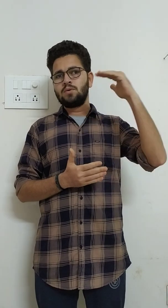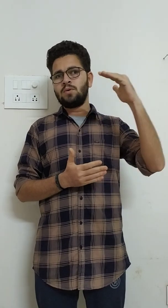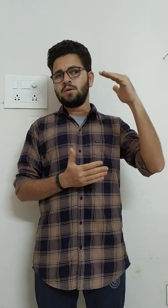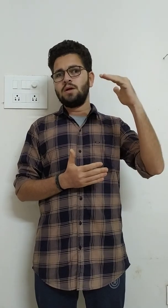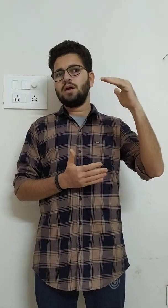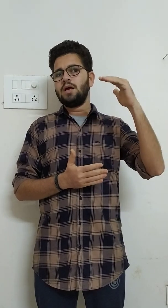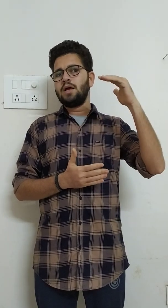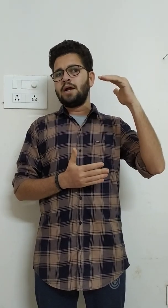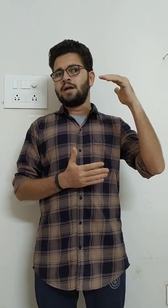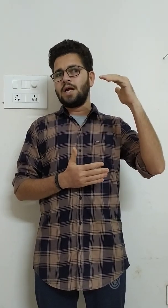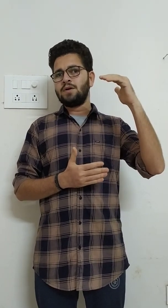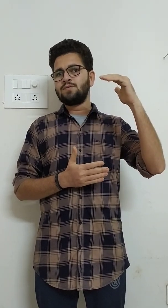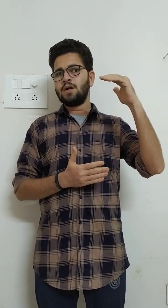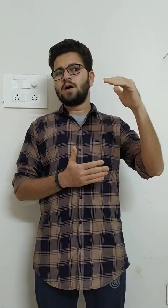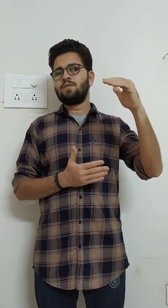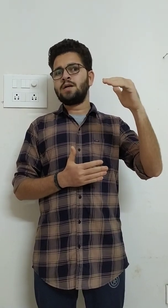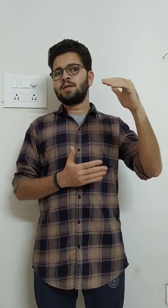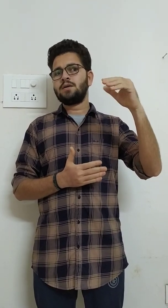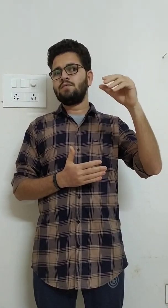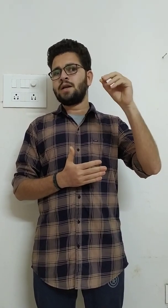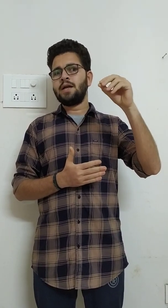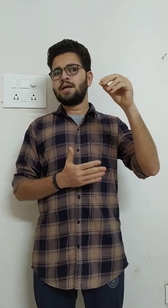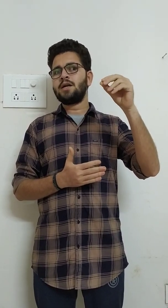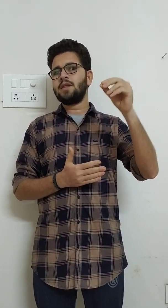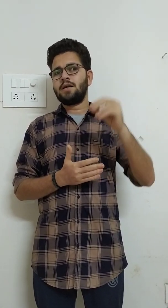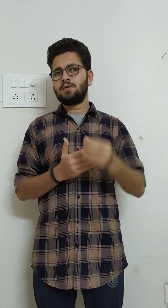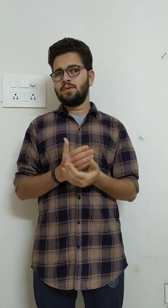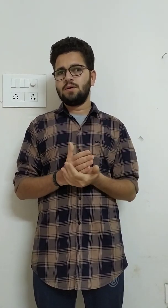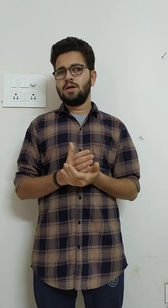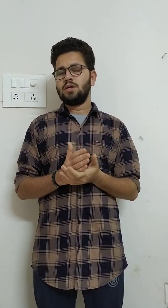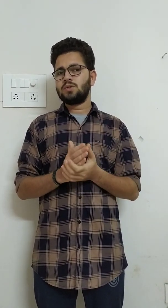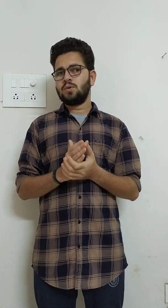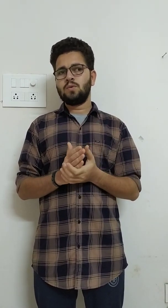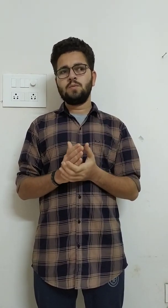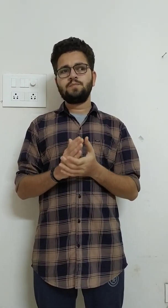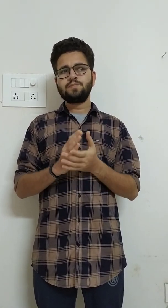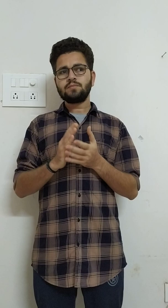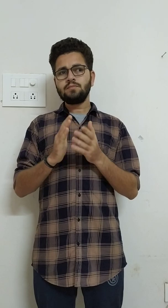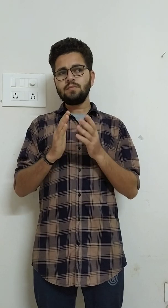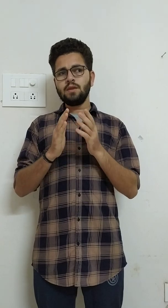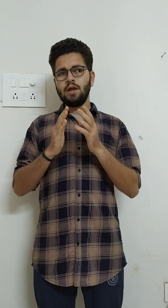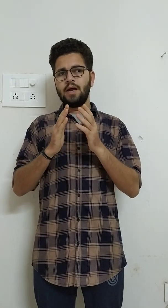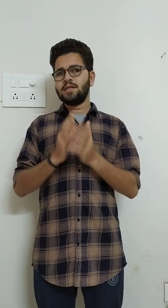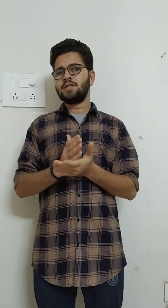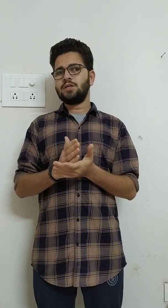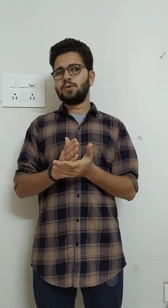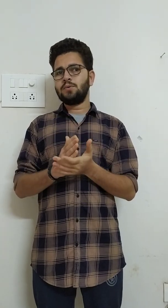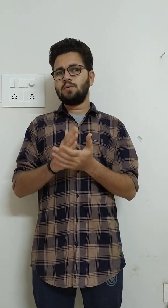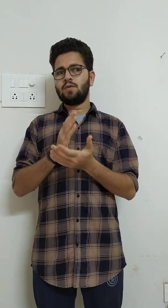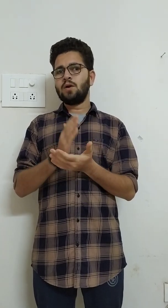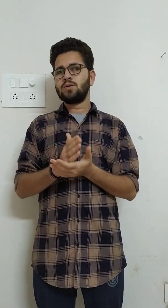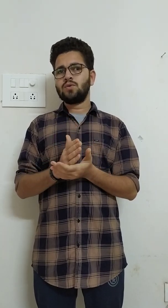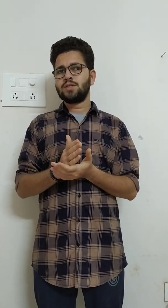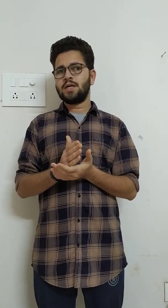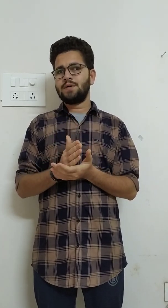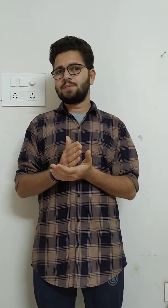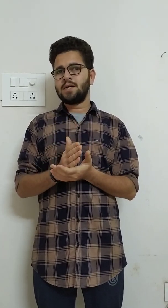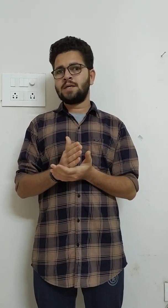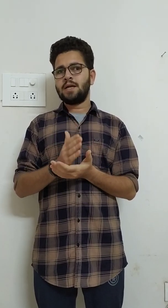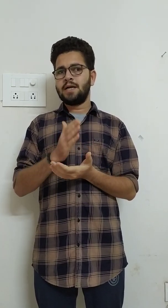grown, and I was very confident when I attended the interview. So I suggest you to follow Solution Adda website and